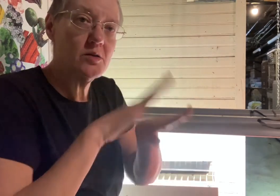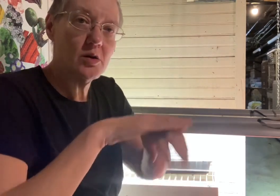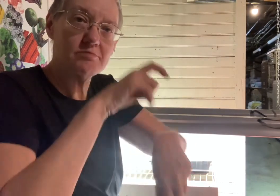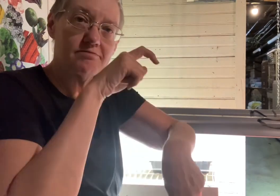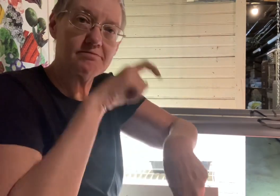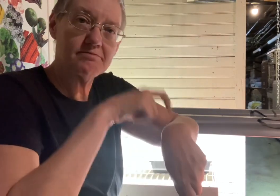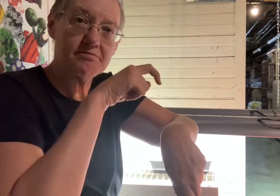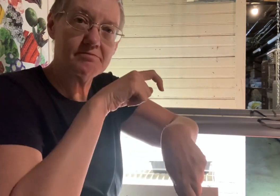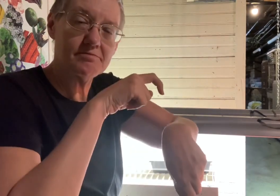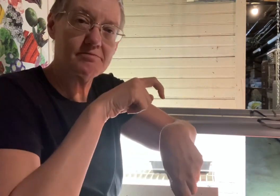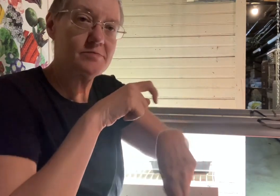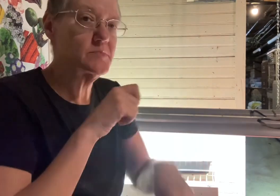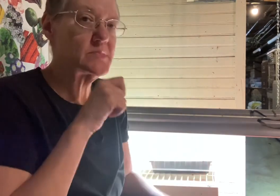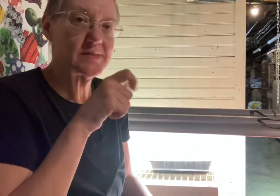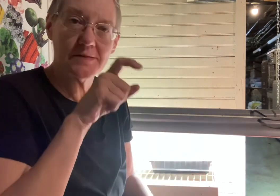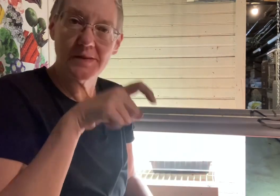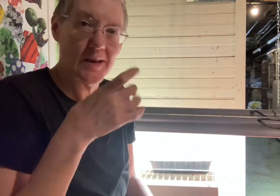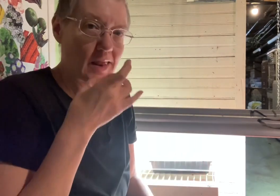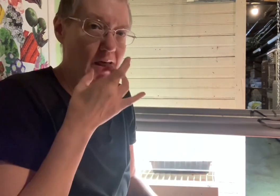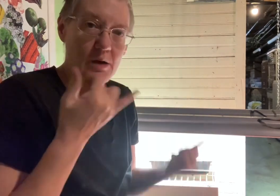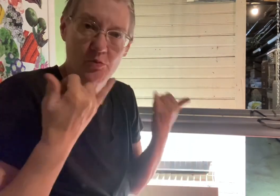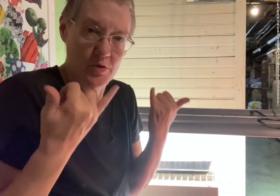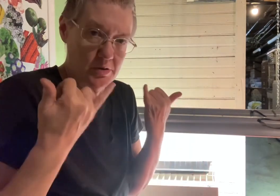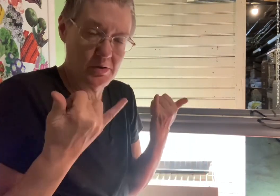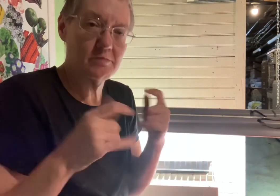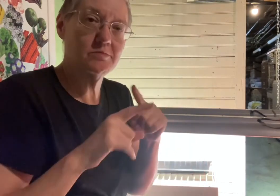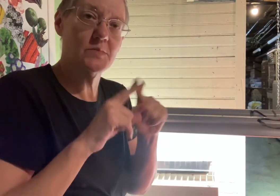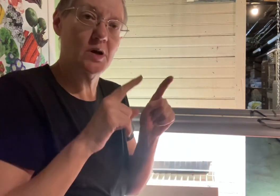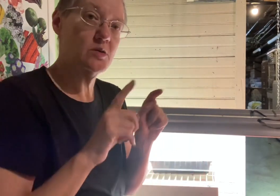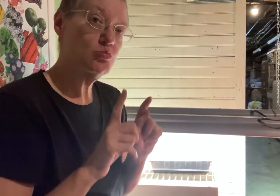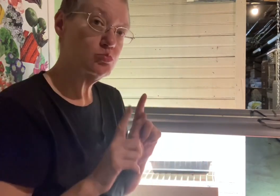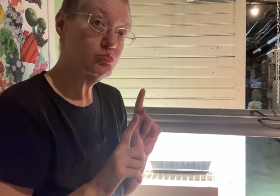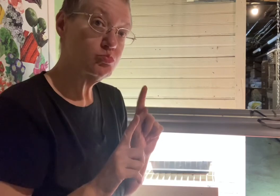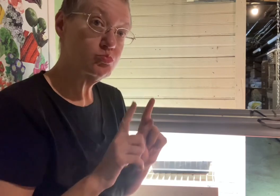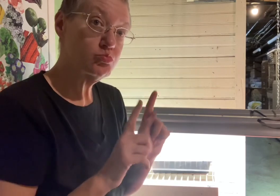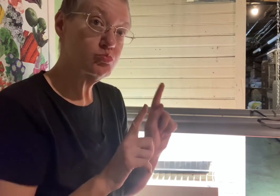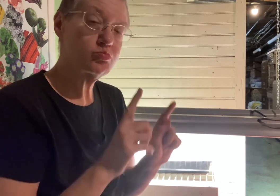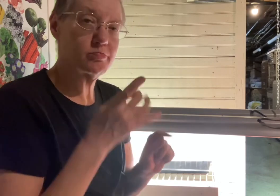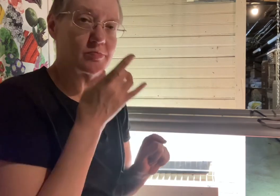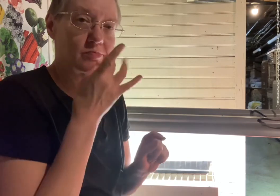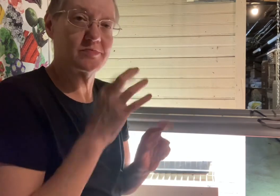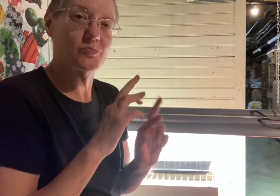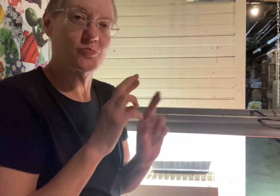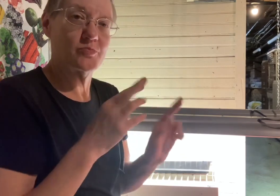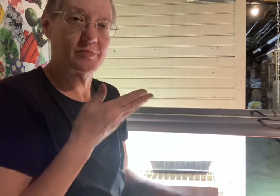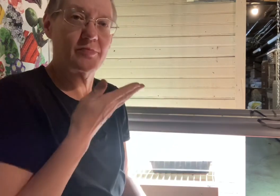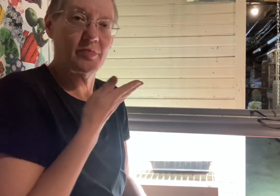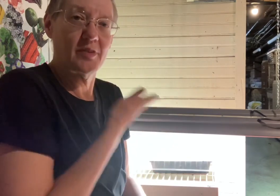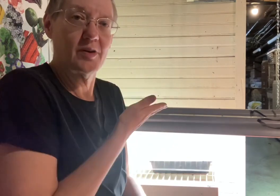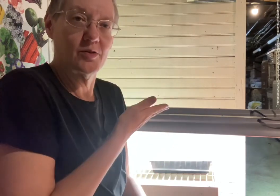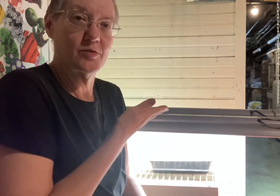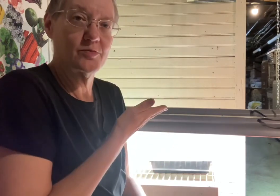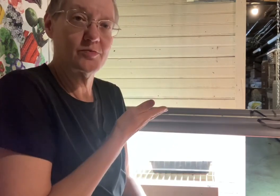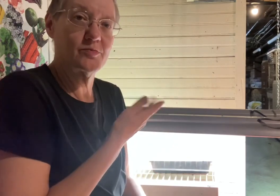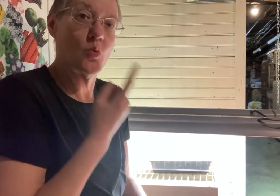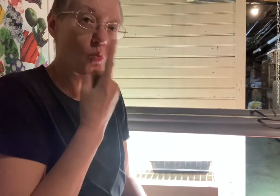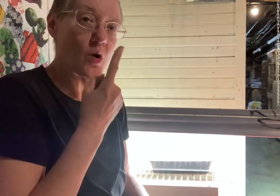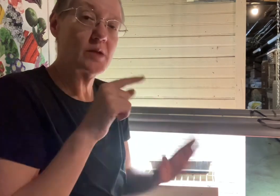I'm going to go ahead and leave the light on the timer. It doesn't really need the light to germinate, but once it does come up, I want the light